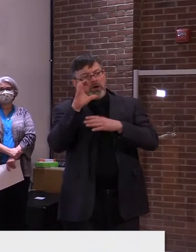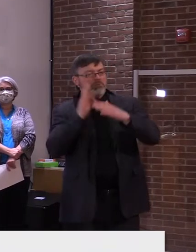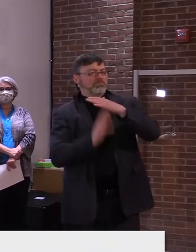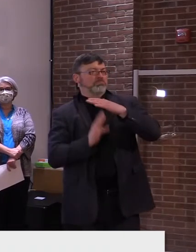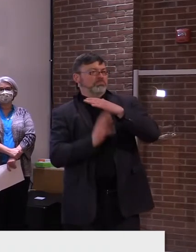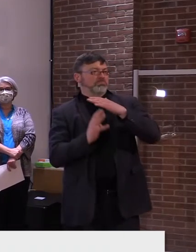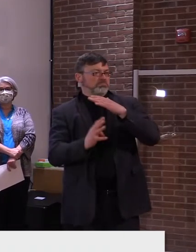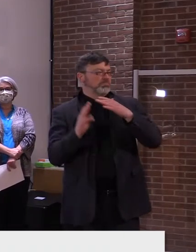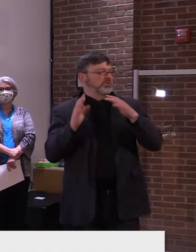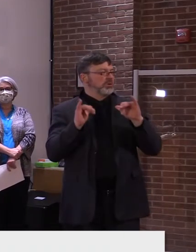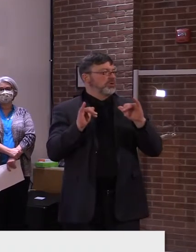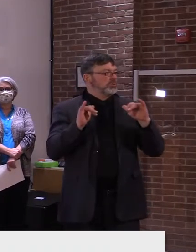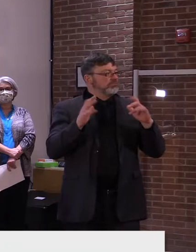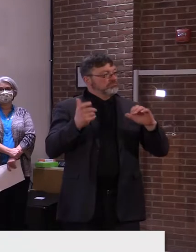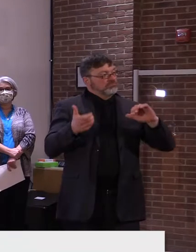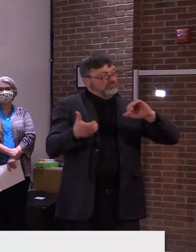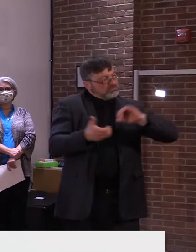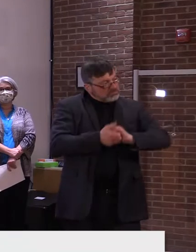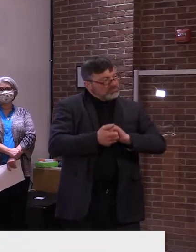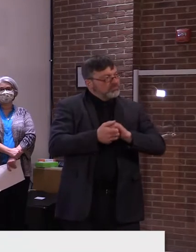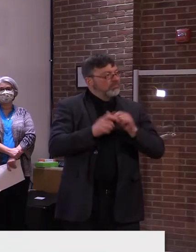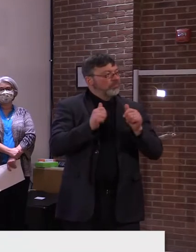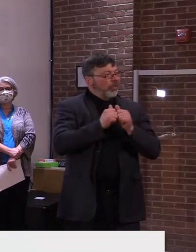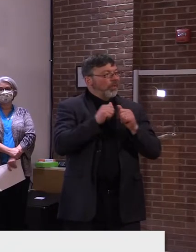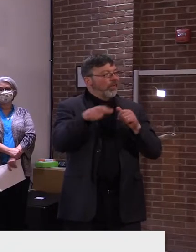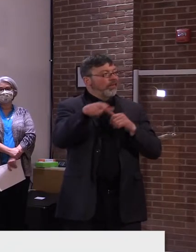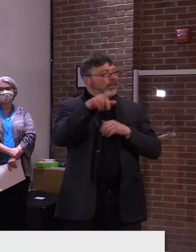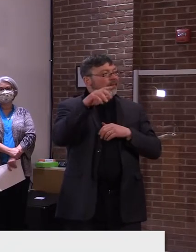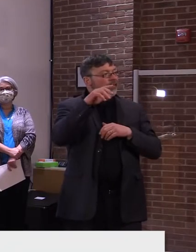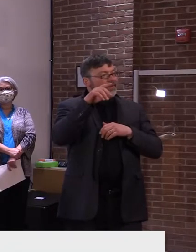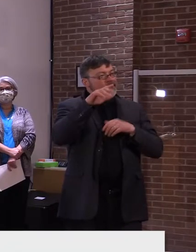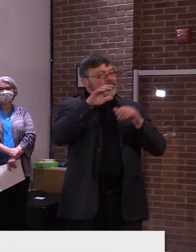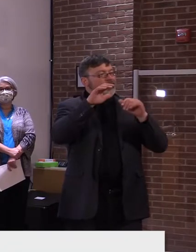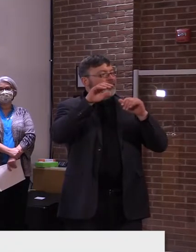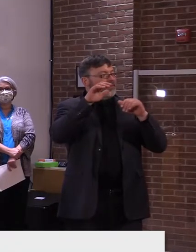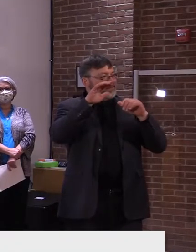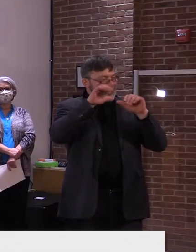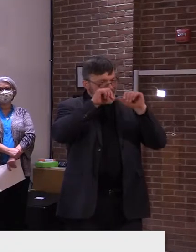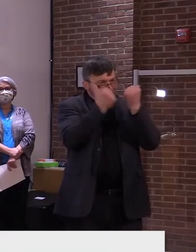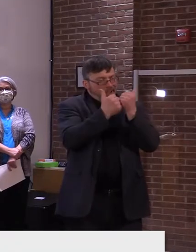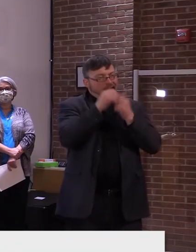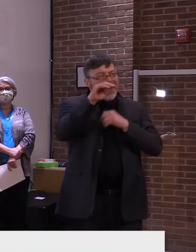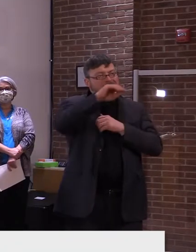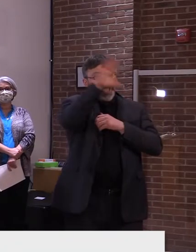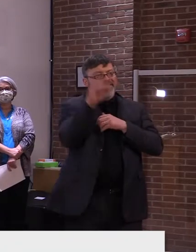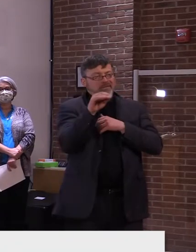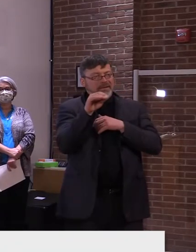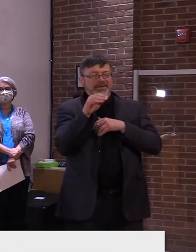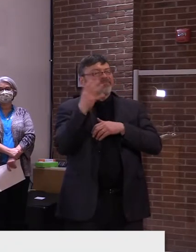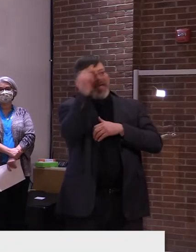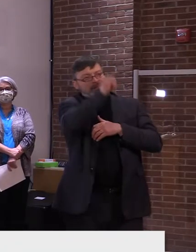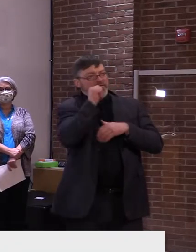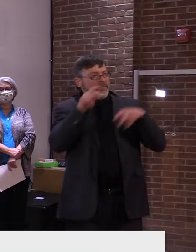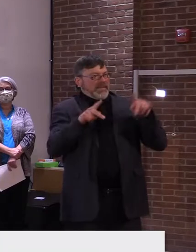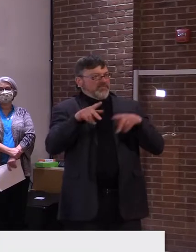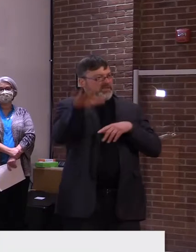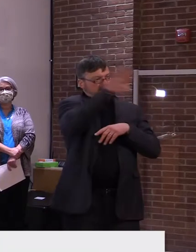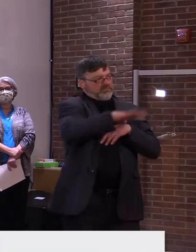Committee for Refugees and Immigrants of Vermont. You can find more information about these clinics on our